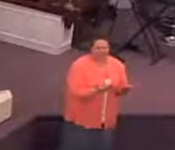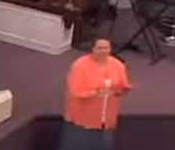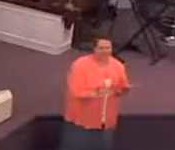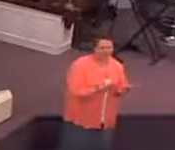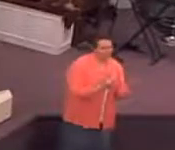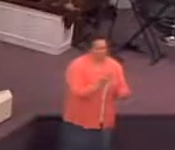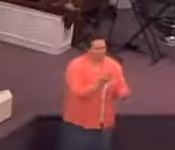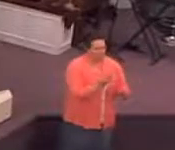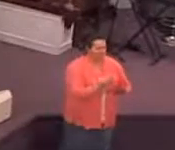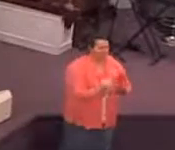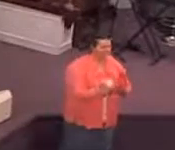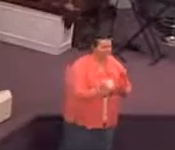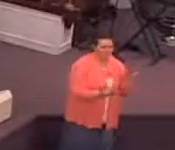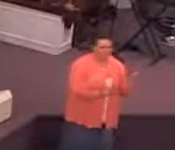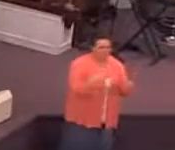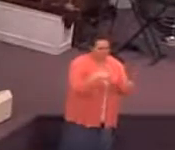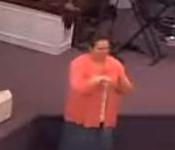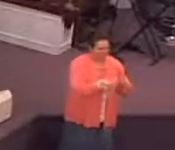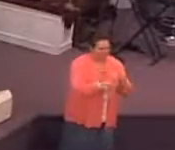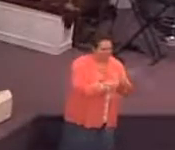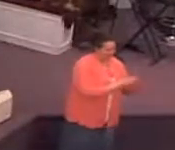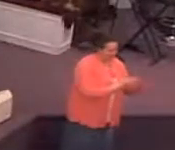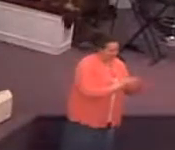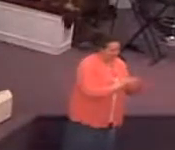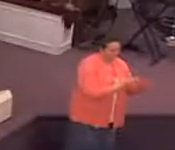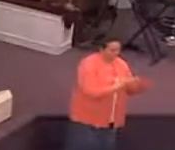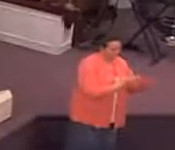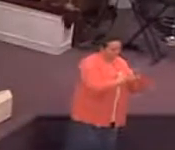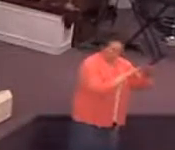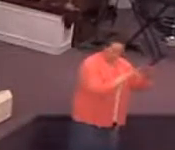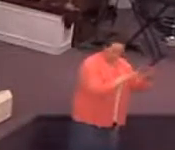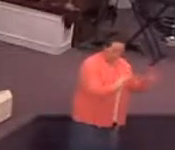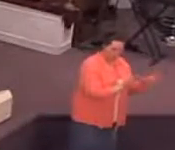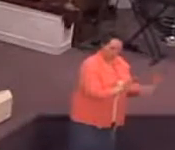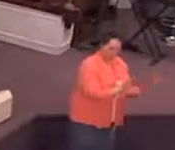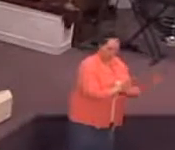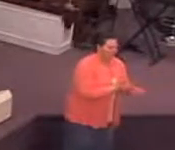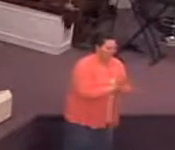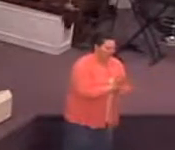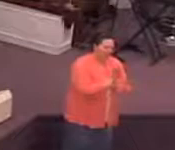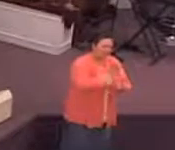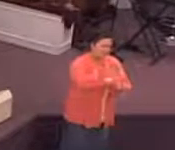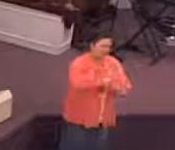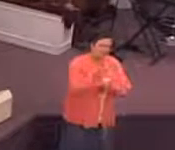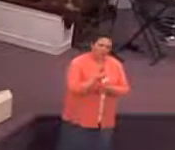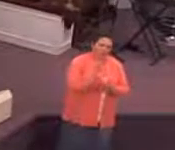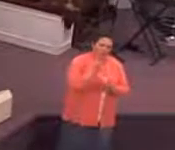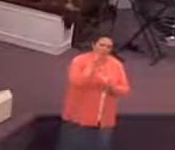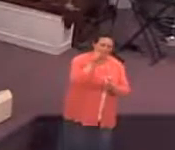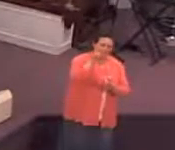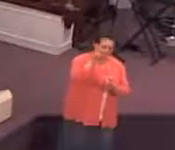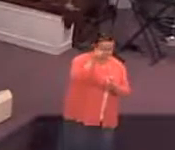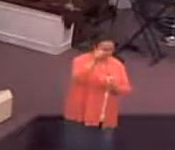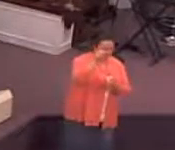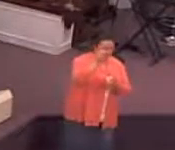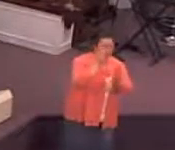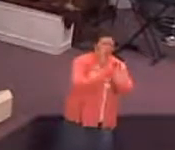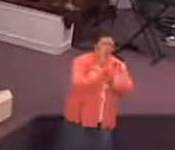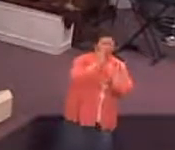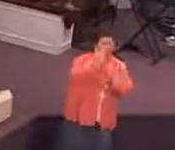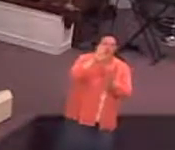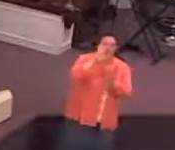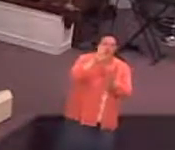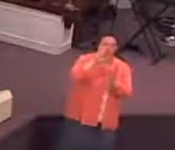across this city, across this district, and around the world. God, let us be used of you. God, we pray for your mind and will to be